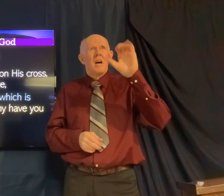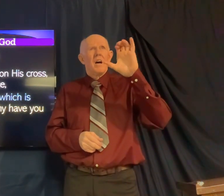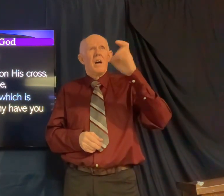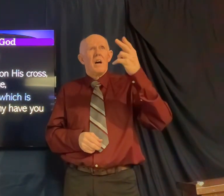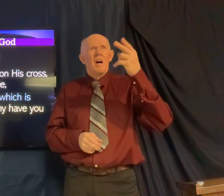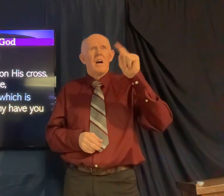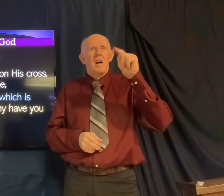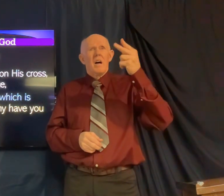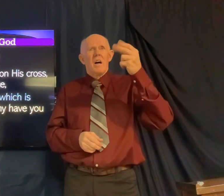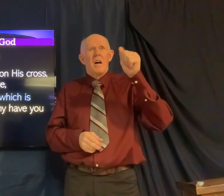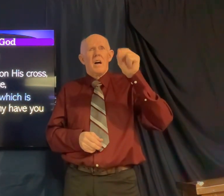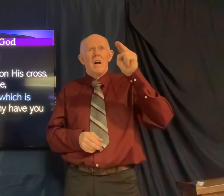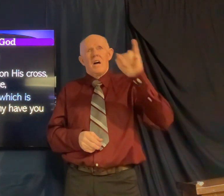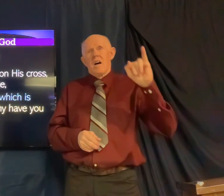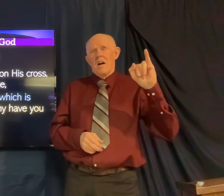sabachthani."